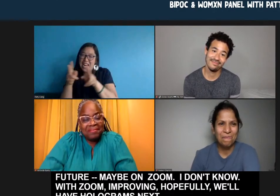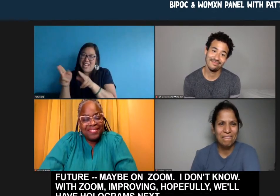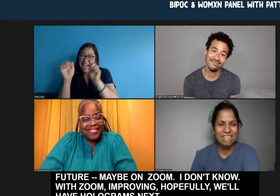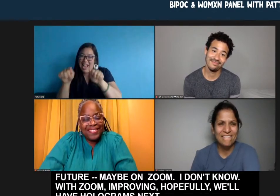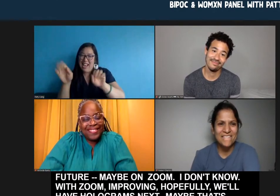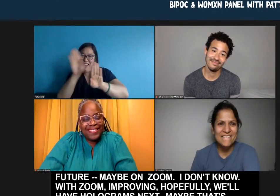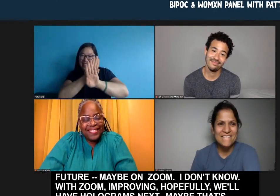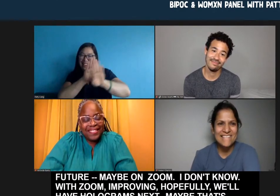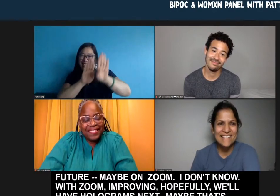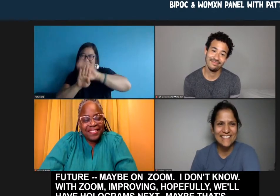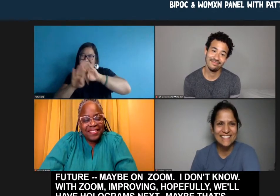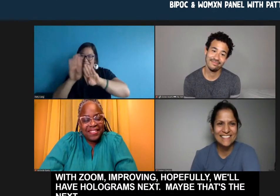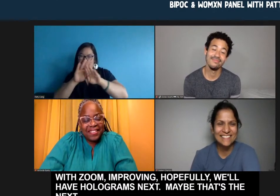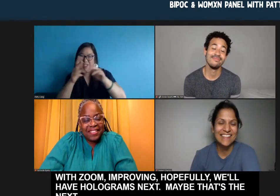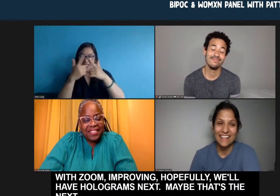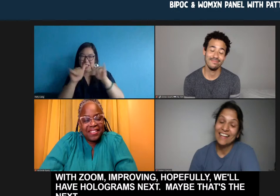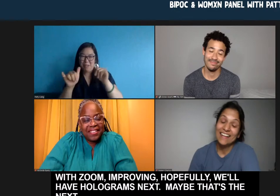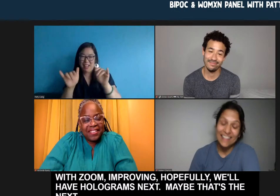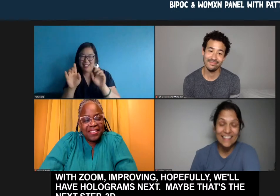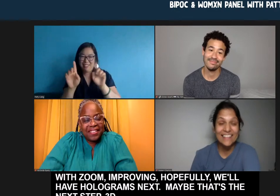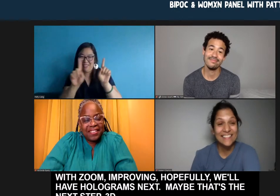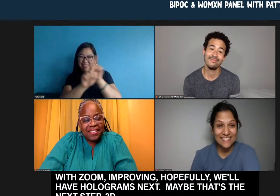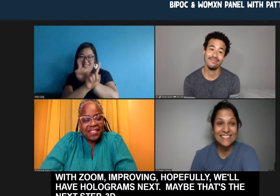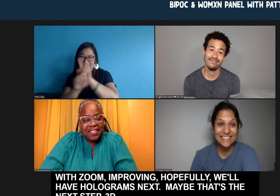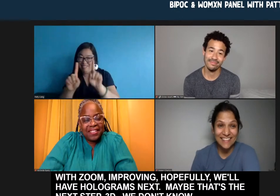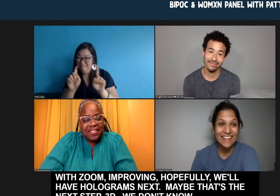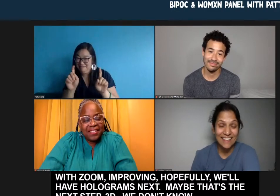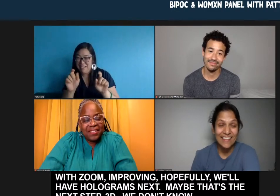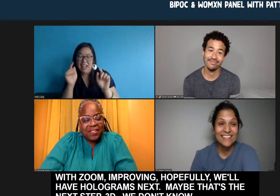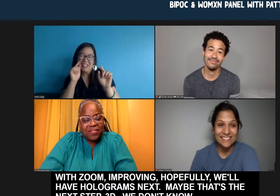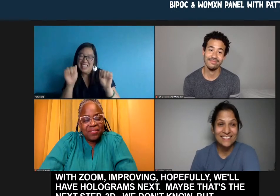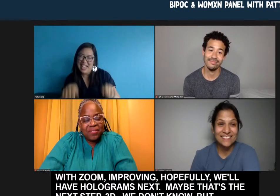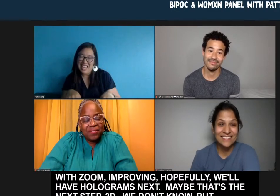would be amazing to see that edit, and see what it would look like if we had that.